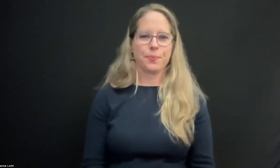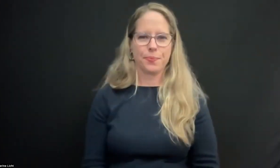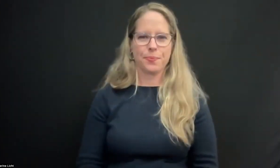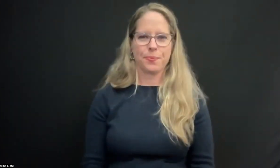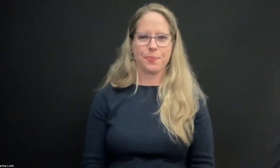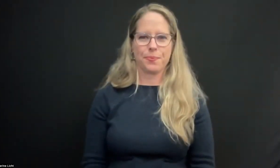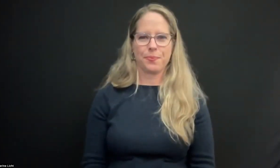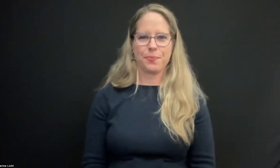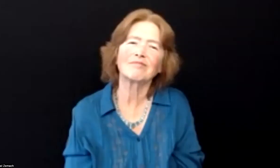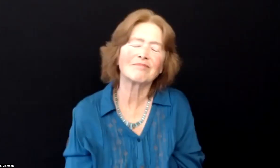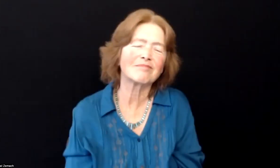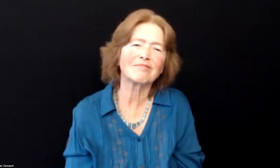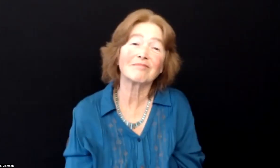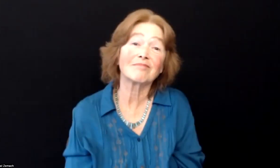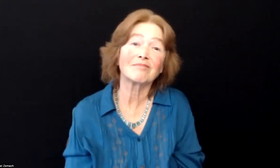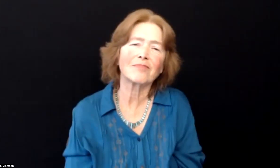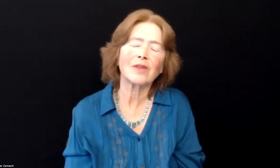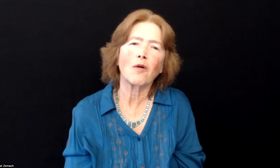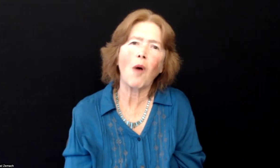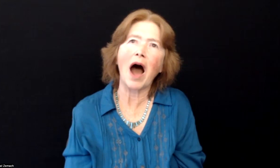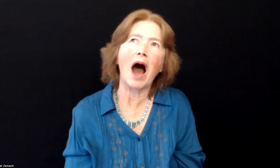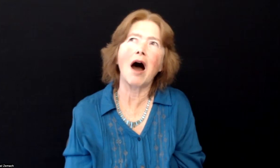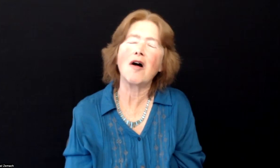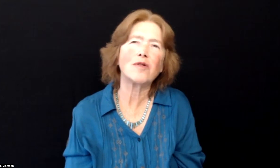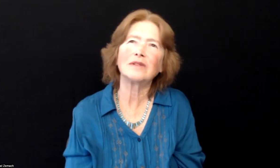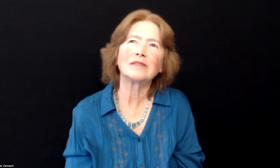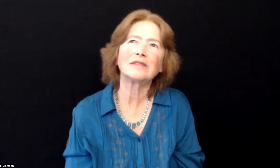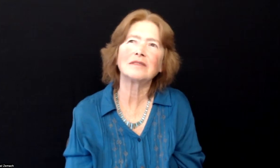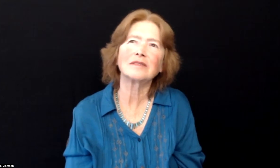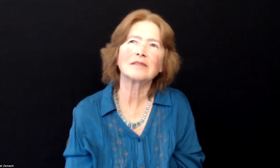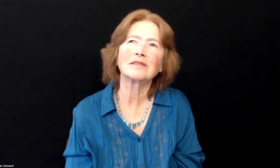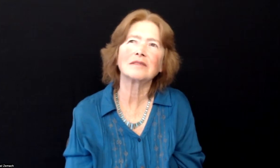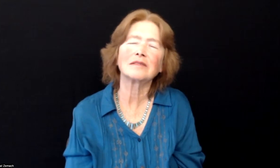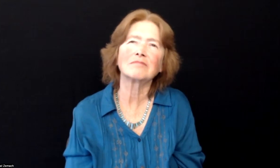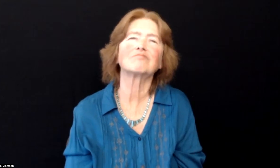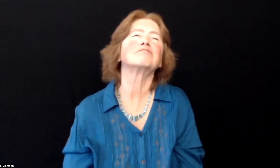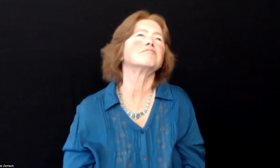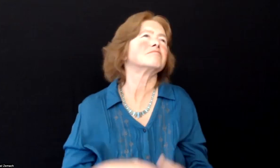and hard of hearing students? This is Rachel. Wow.